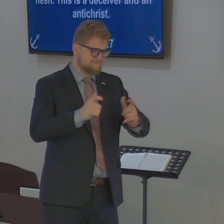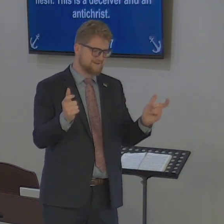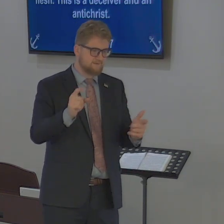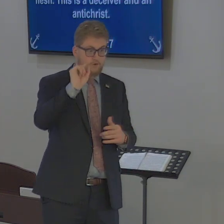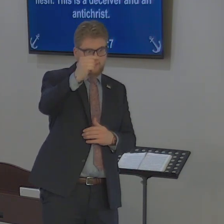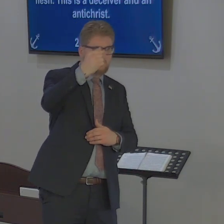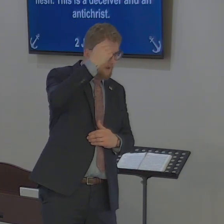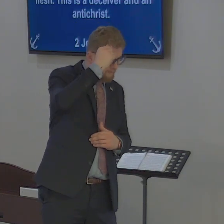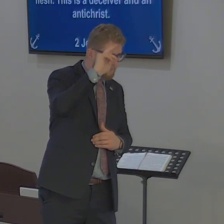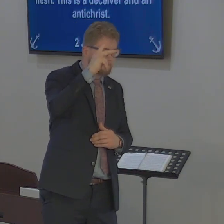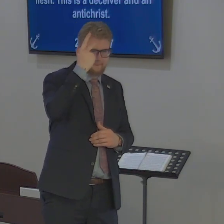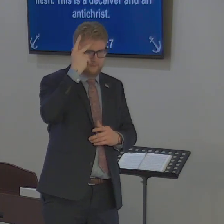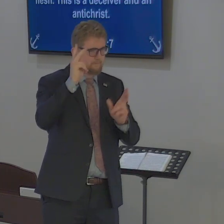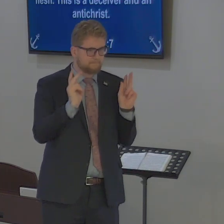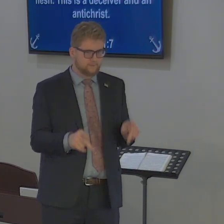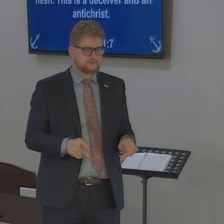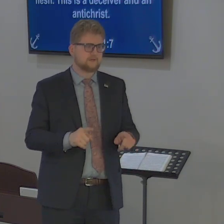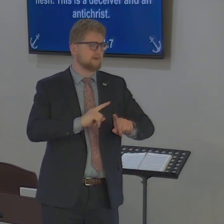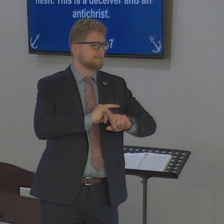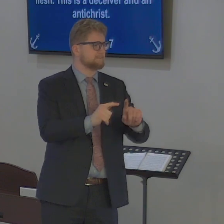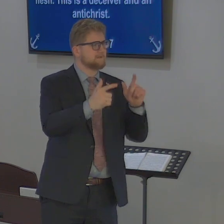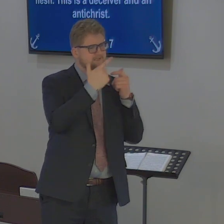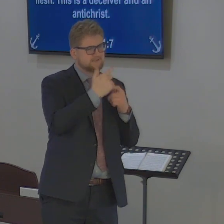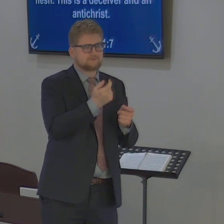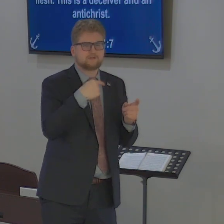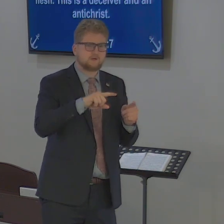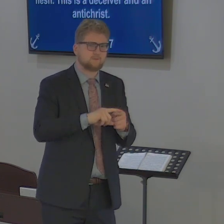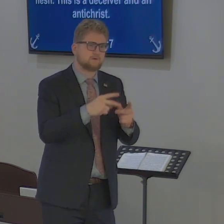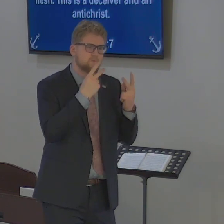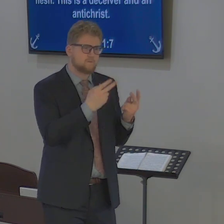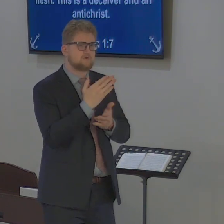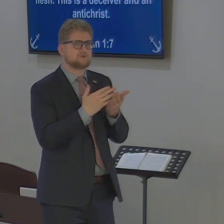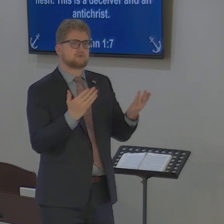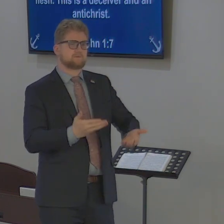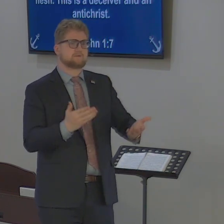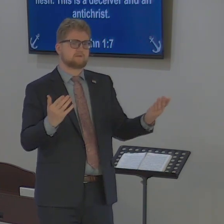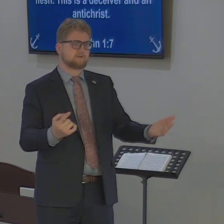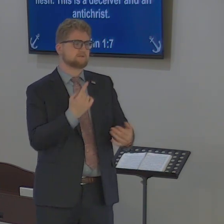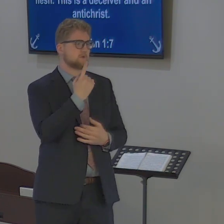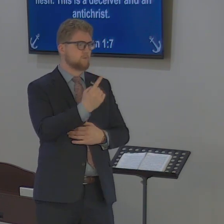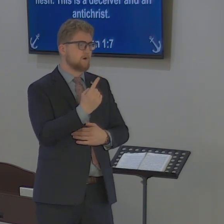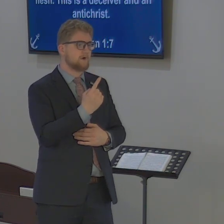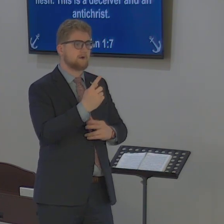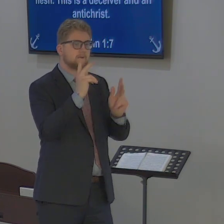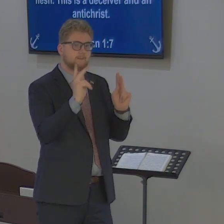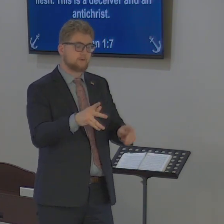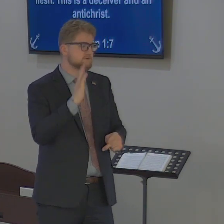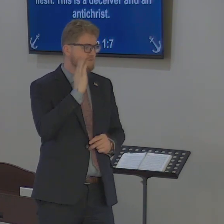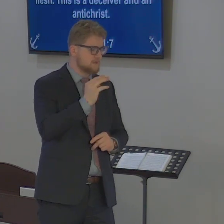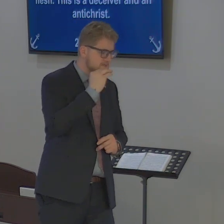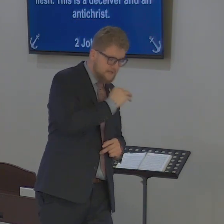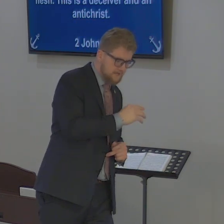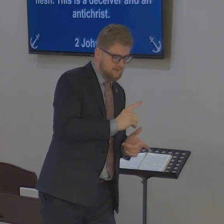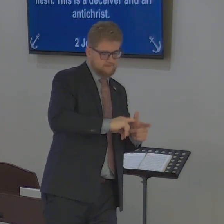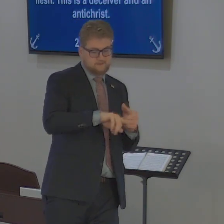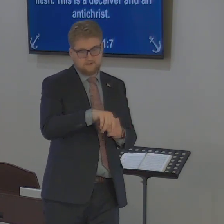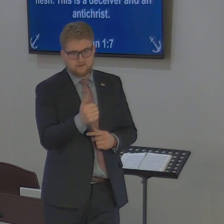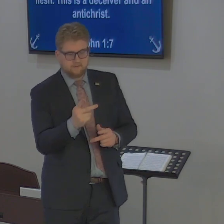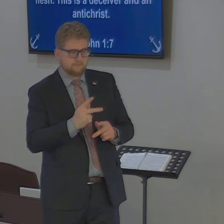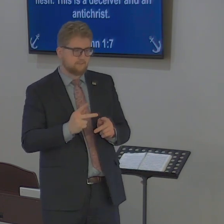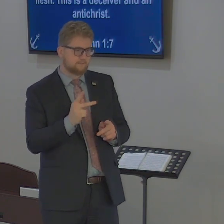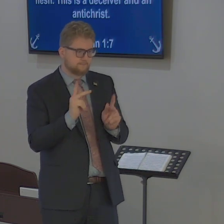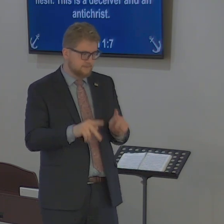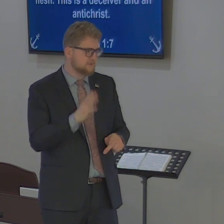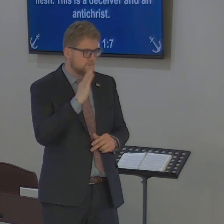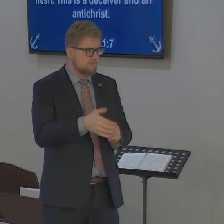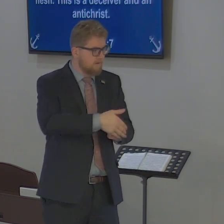kind of individual, but it's interesting when you try to watch some of that stuff that one person will say a lie, and then the other person will try to cover the lie, and the other person